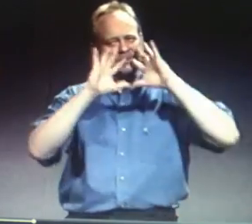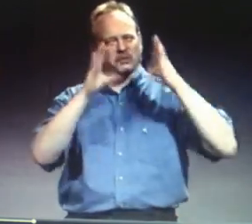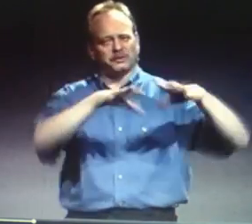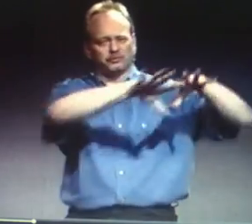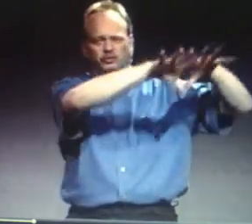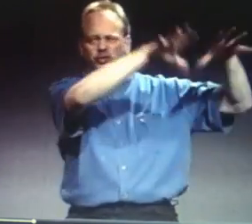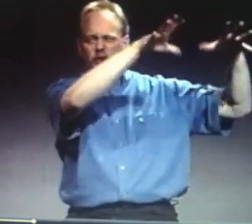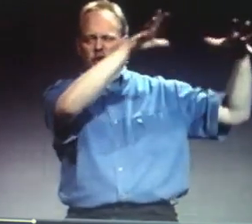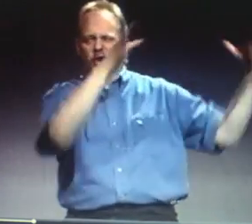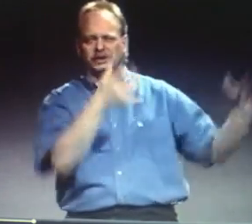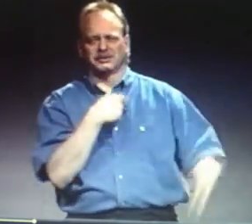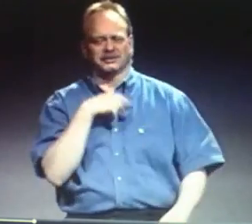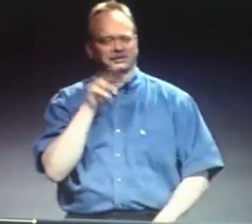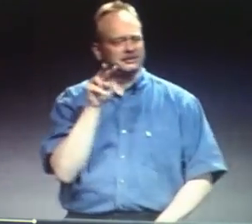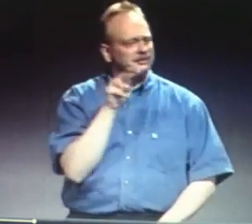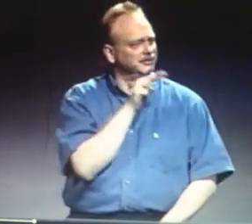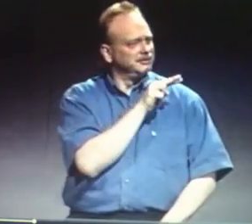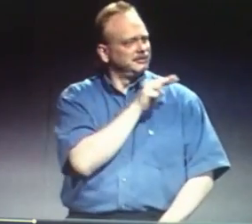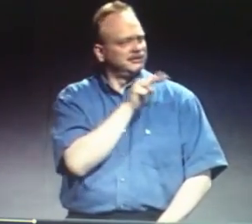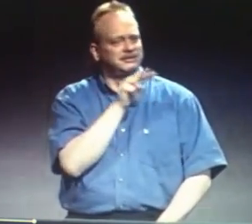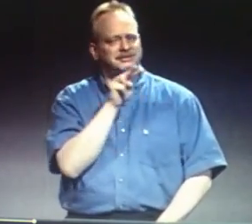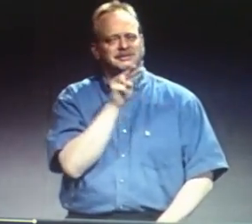so I wanted to stand next to it.